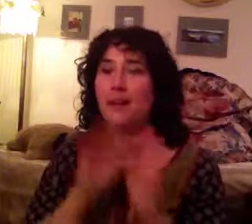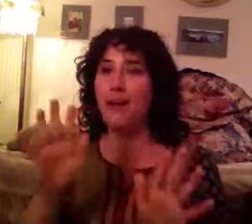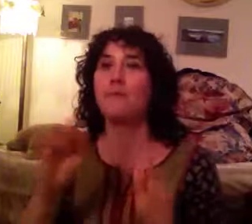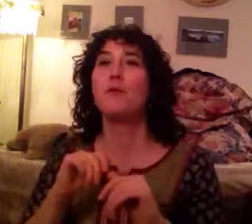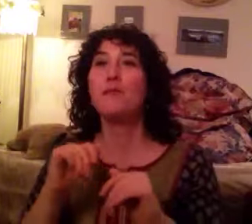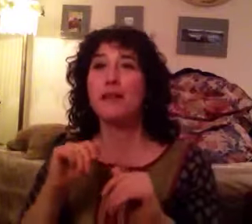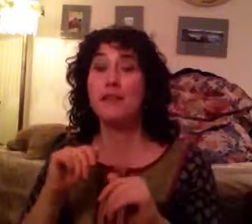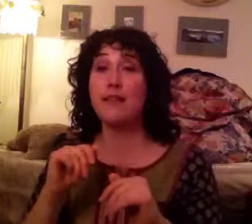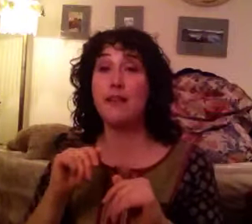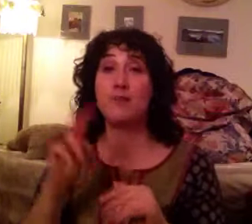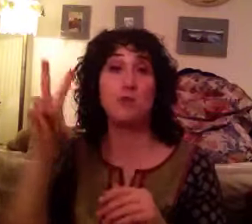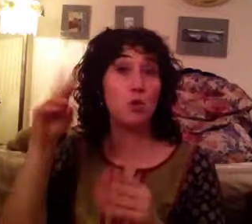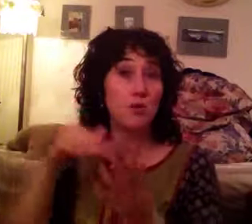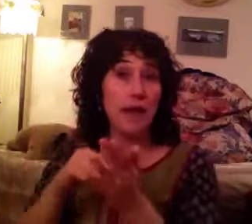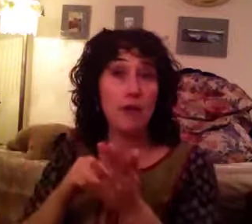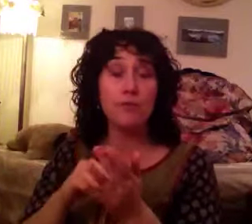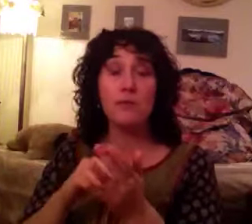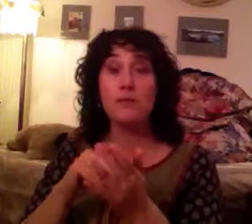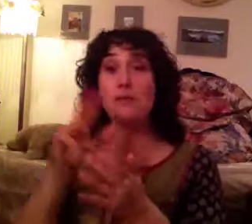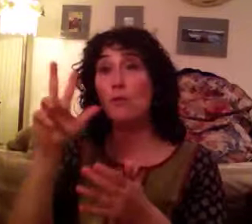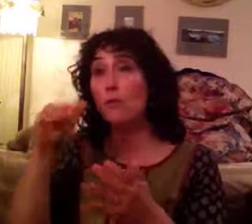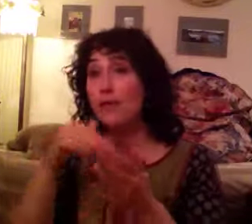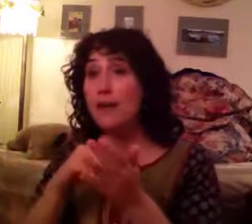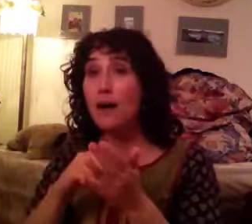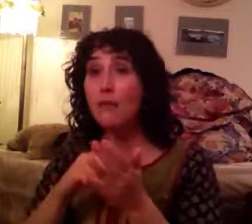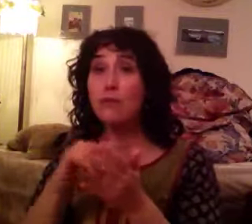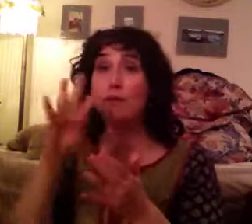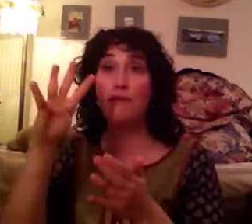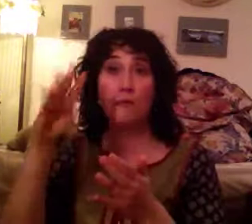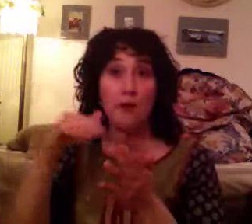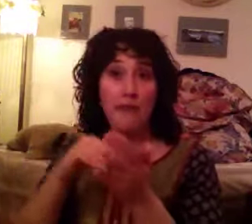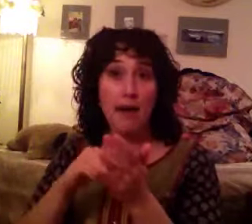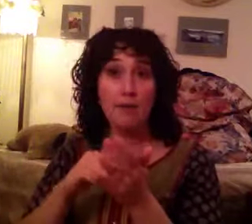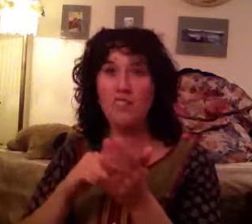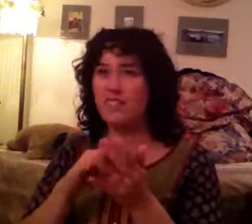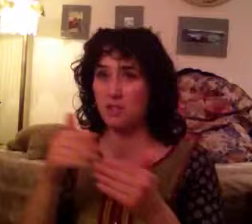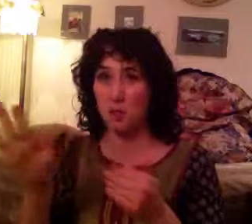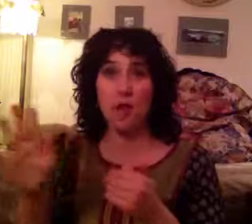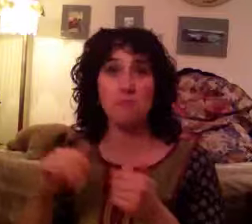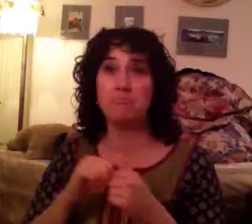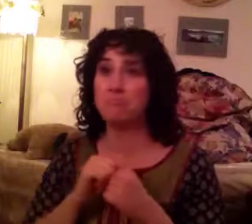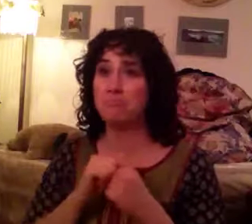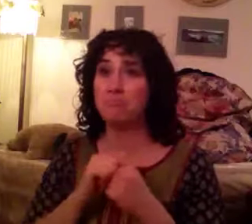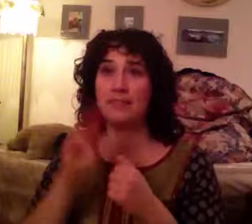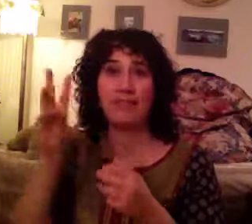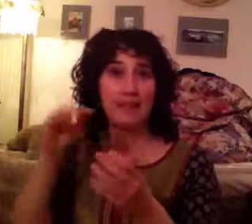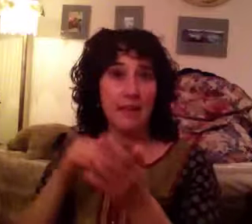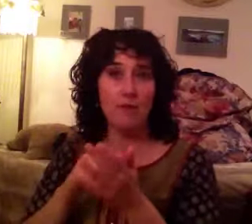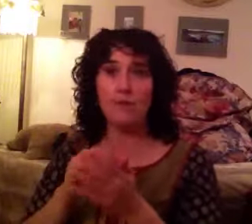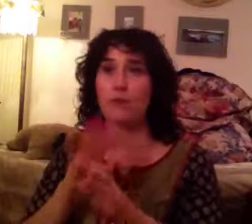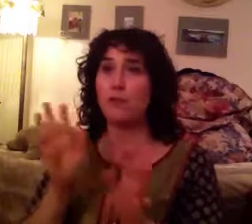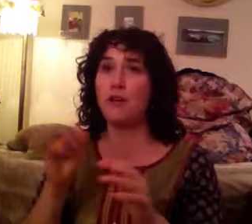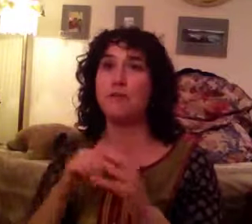Okay, going back to the thousands. 2,000, 3,000, 4,000, so on. 6,000, whatever.